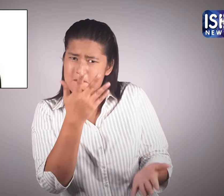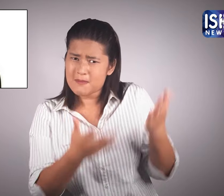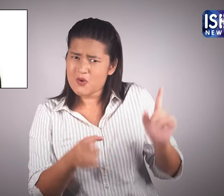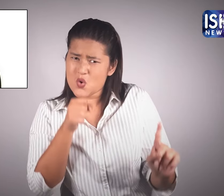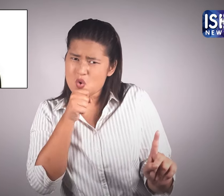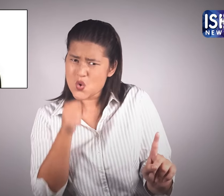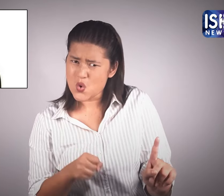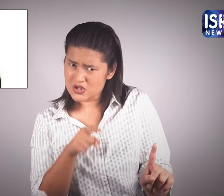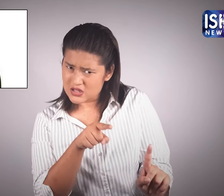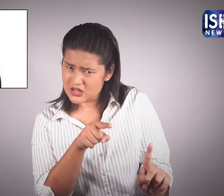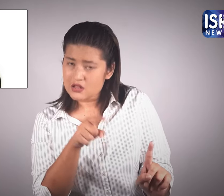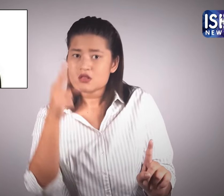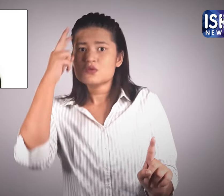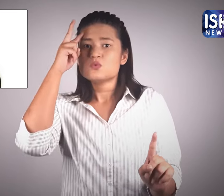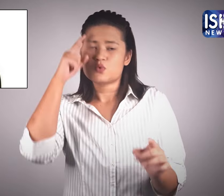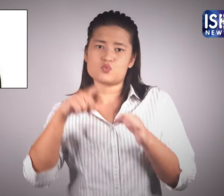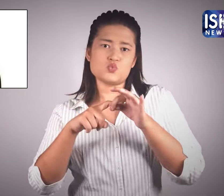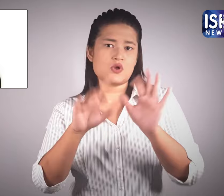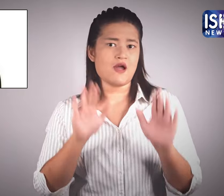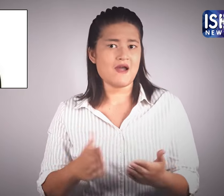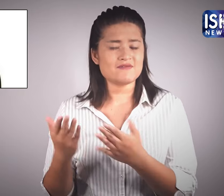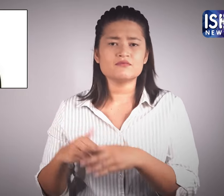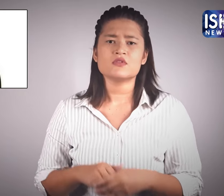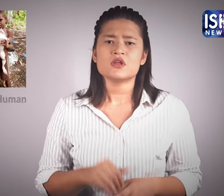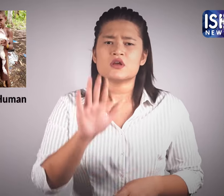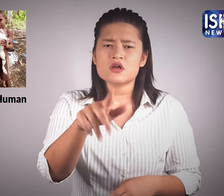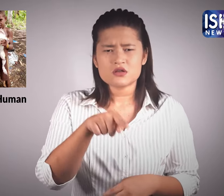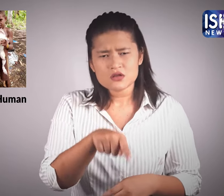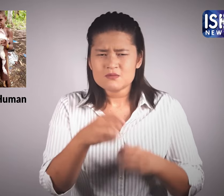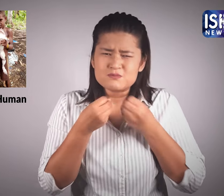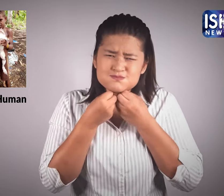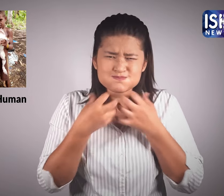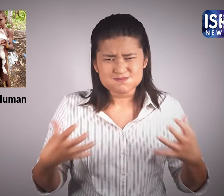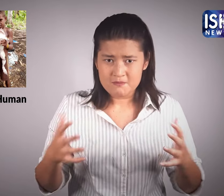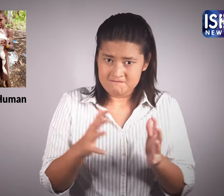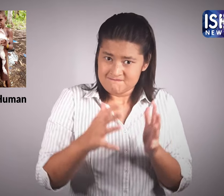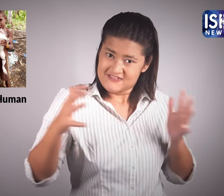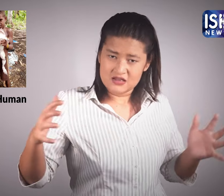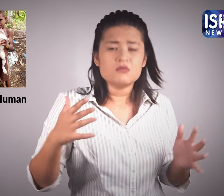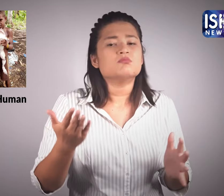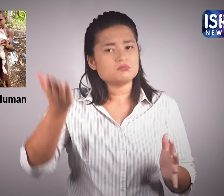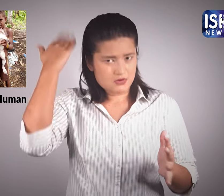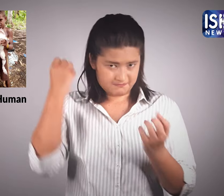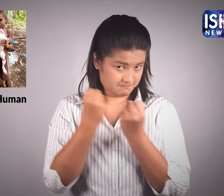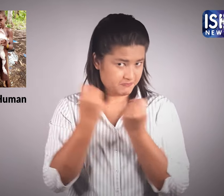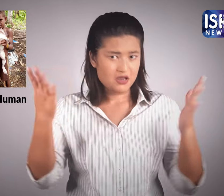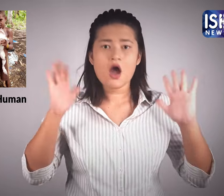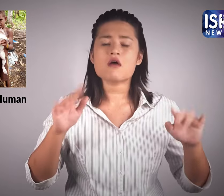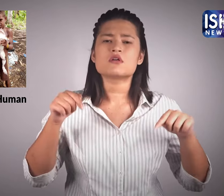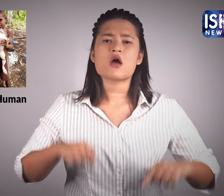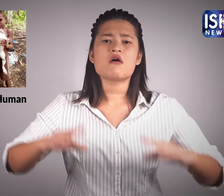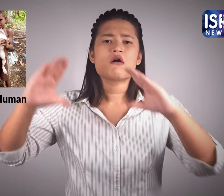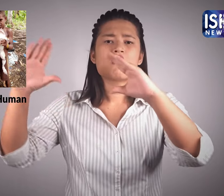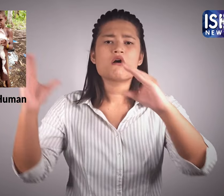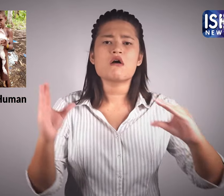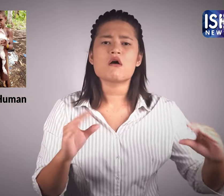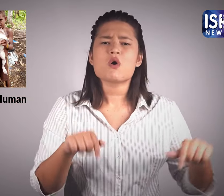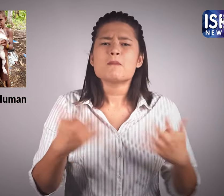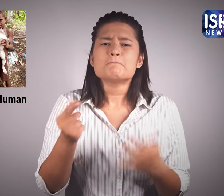She thinks the frog may be very old. These frogs facing a decline in population due to pollution,